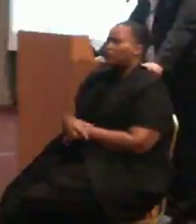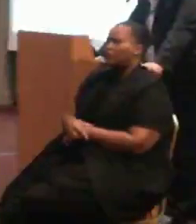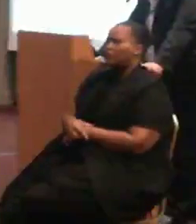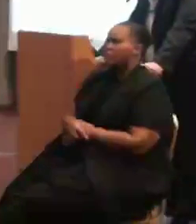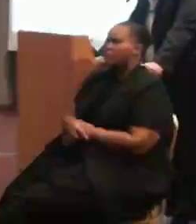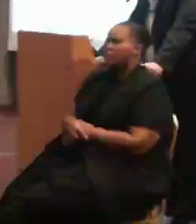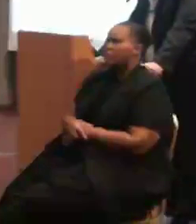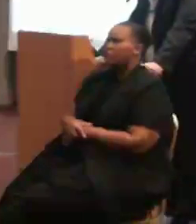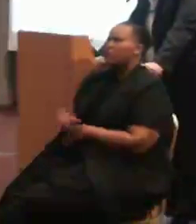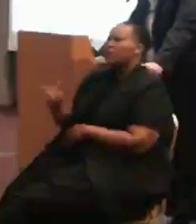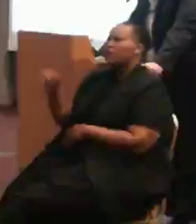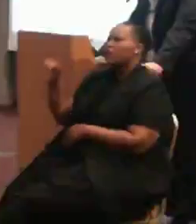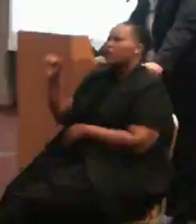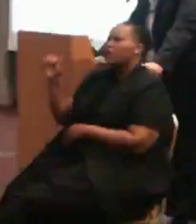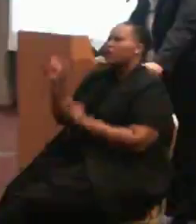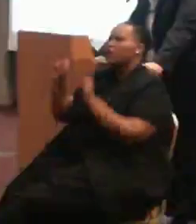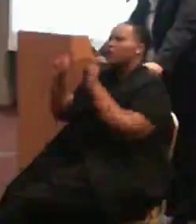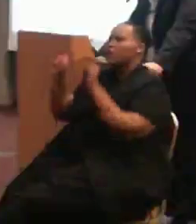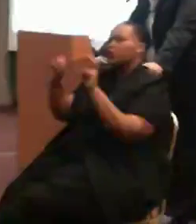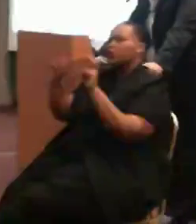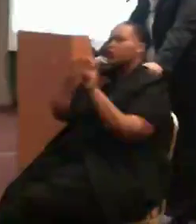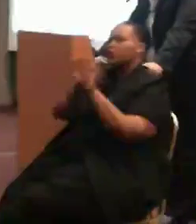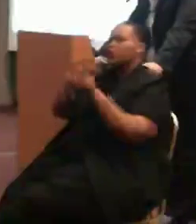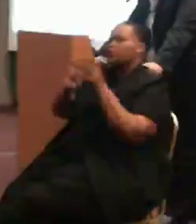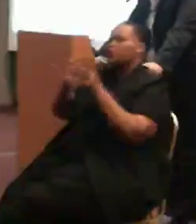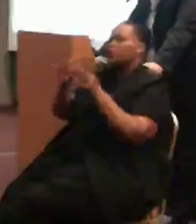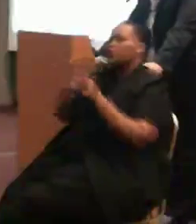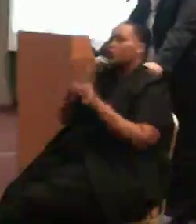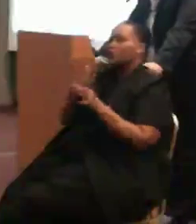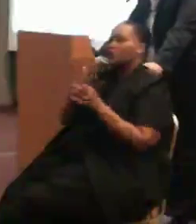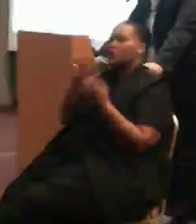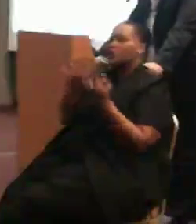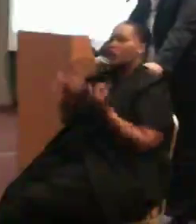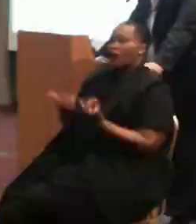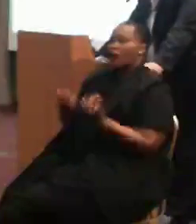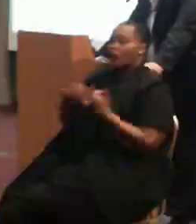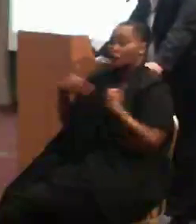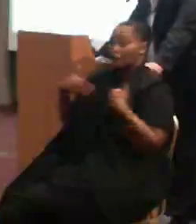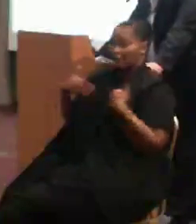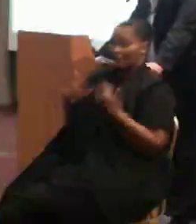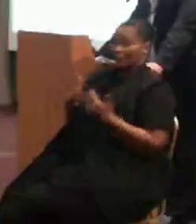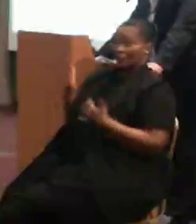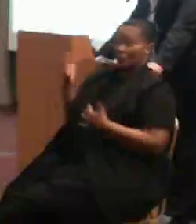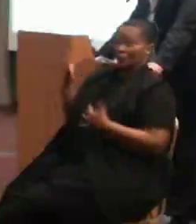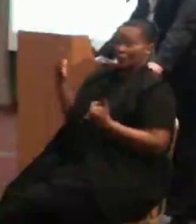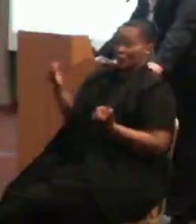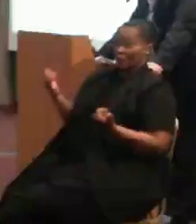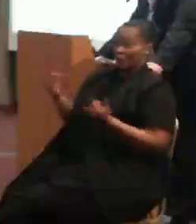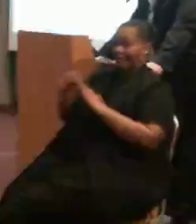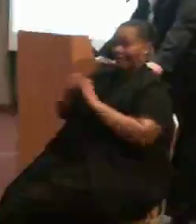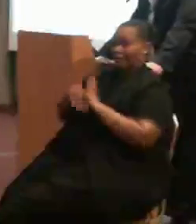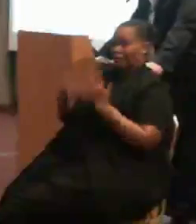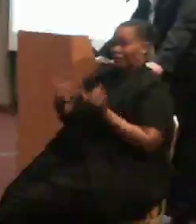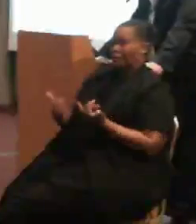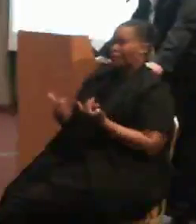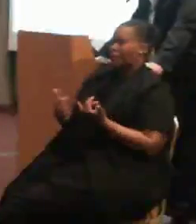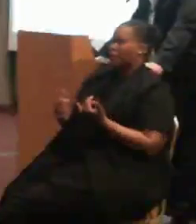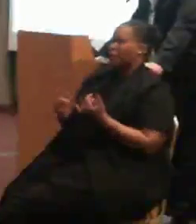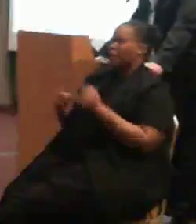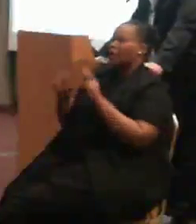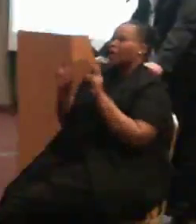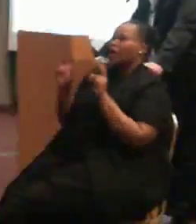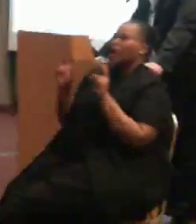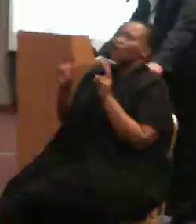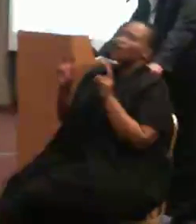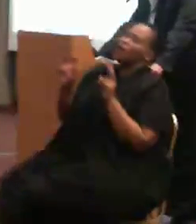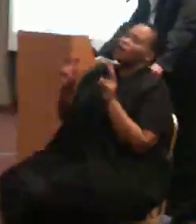The other factor that I want to get to, and I'm really getting into the heart of my presentation for today, is that the Eskom license structure is deficient.